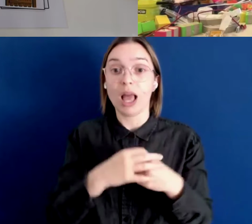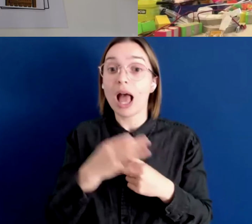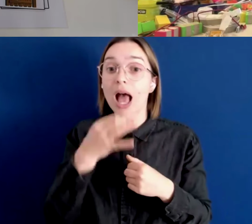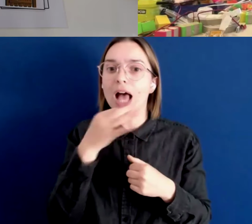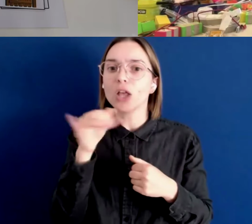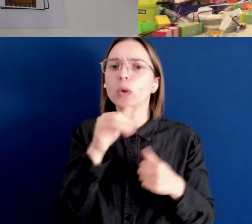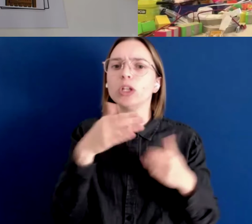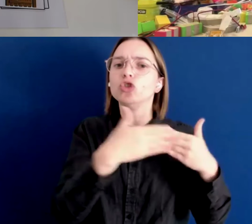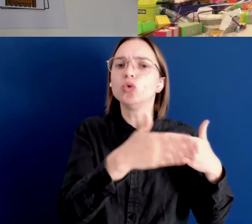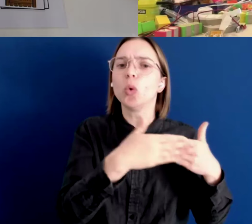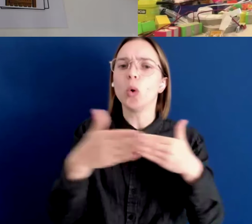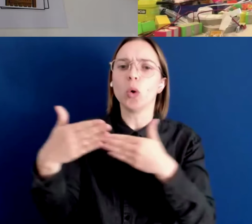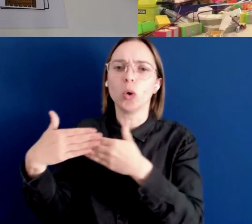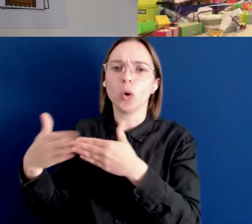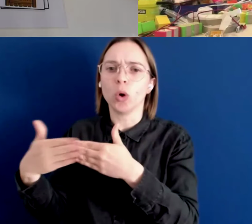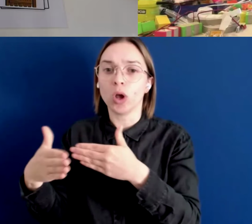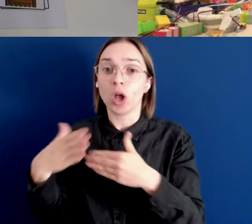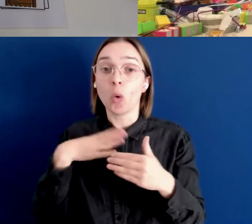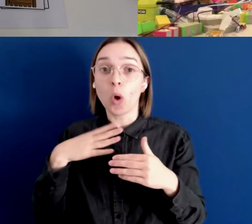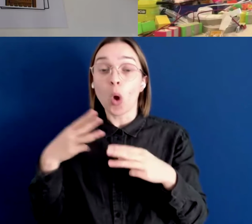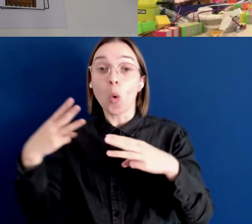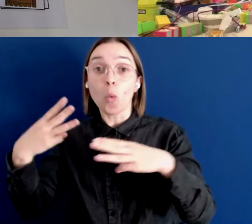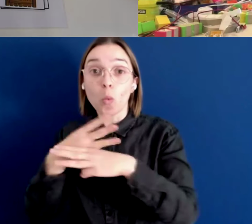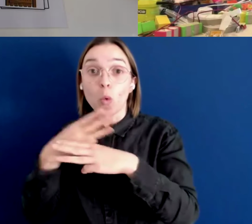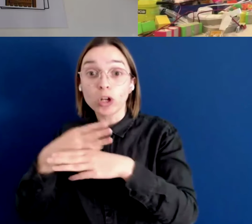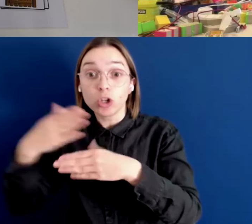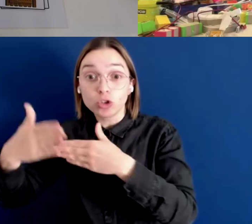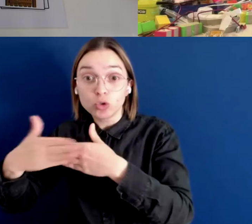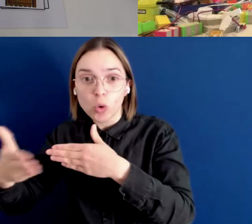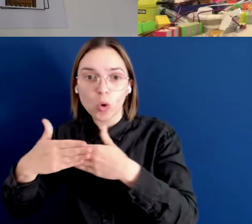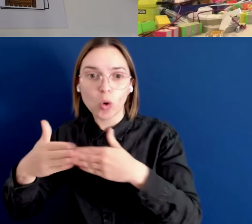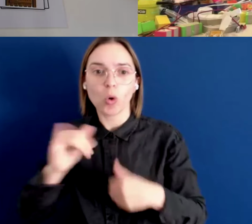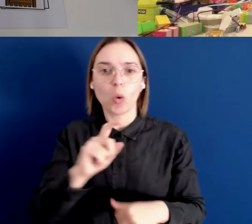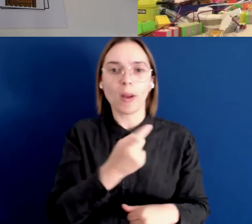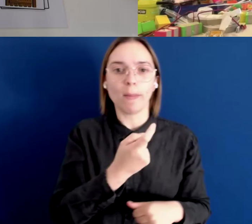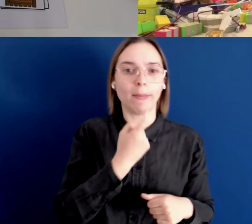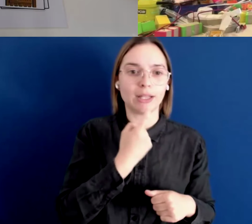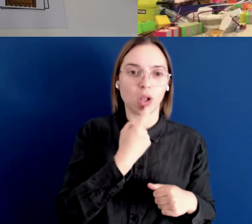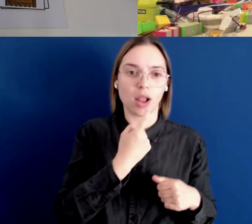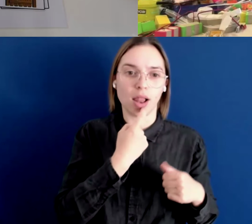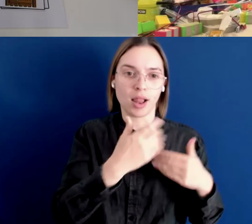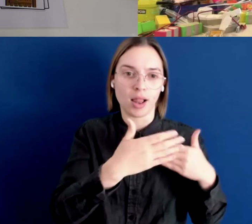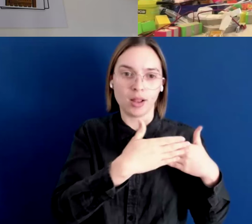door or the metal door? Okay, is it the